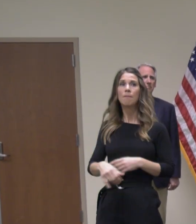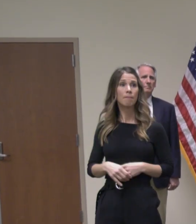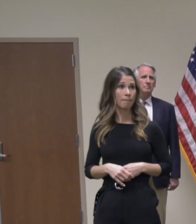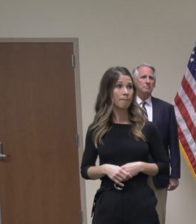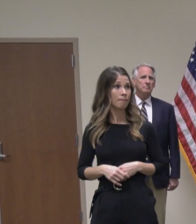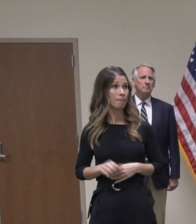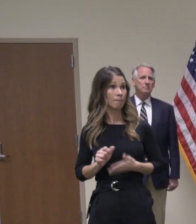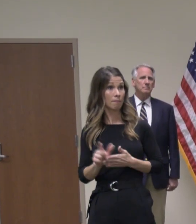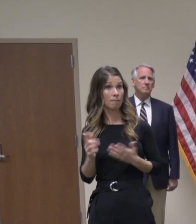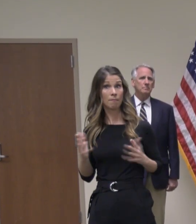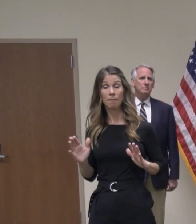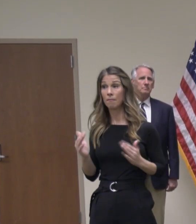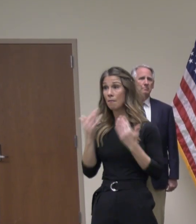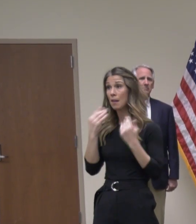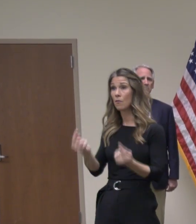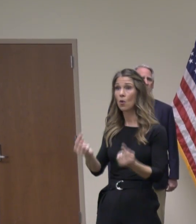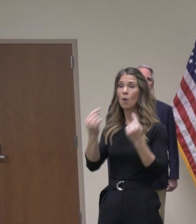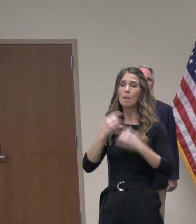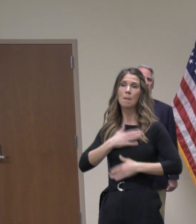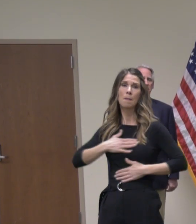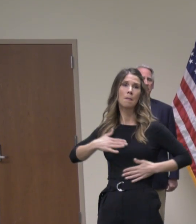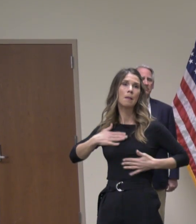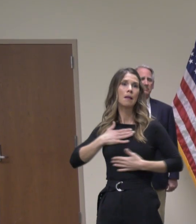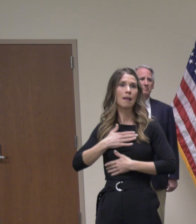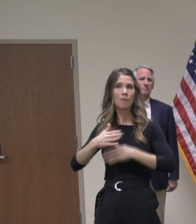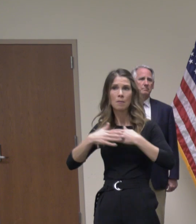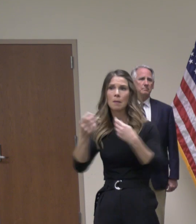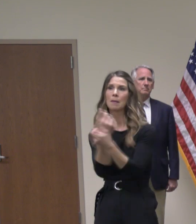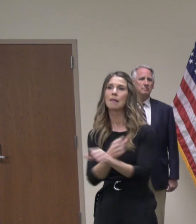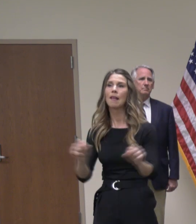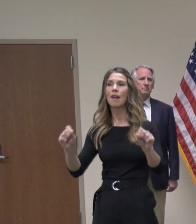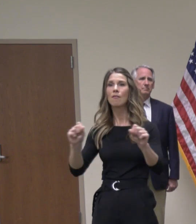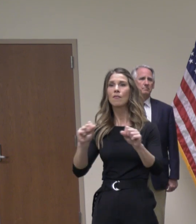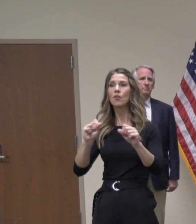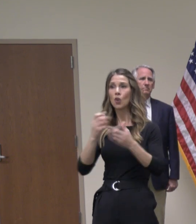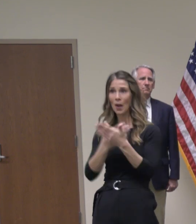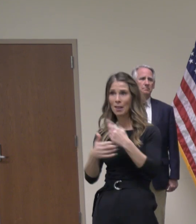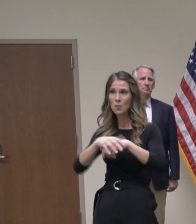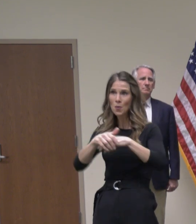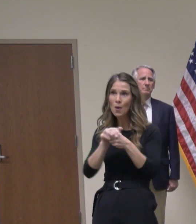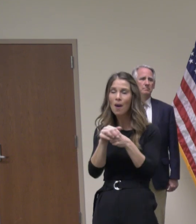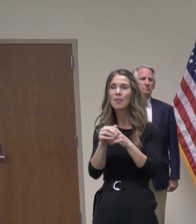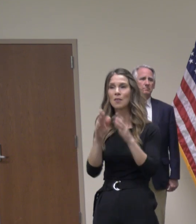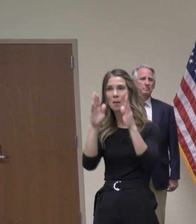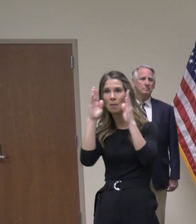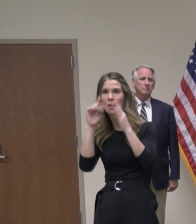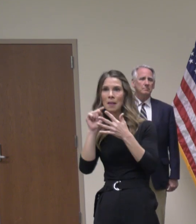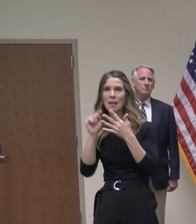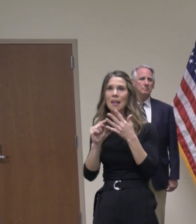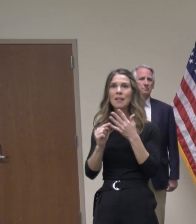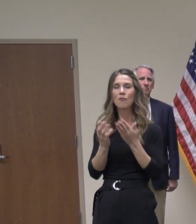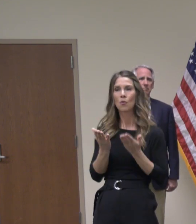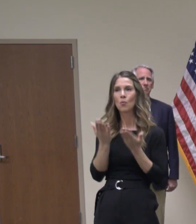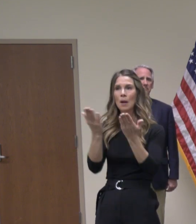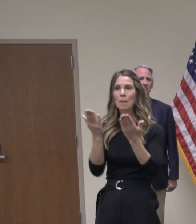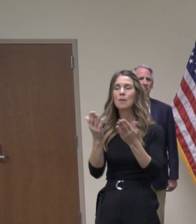If that's it, thank you all for being here, and please be safe. Wash your hands, listen to the recommendations,